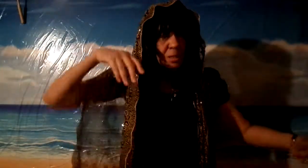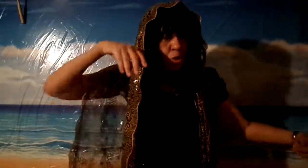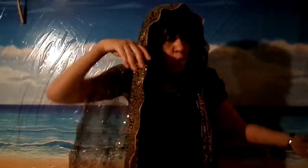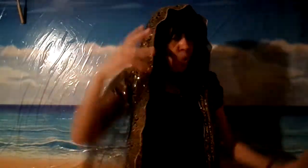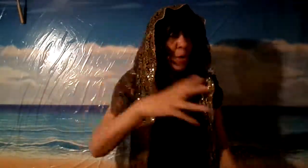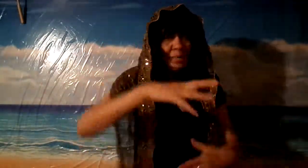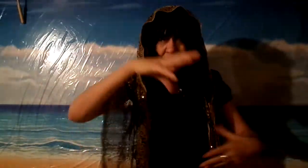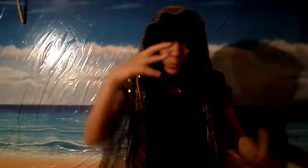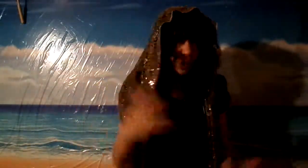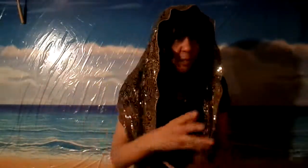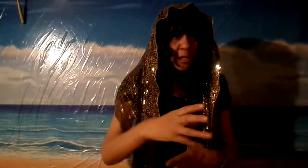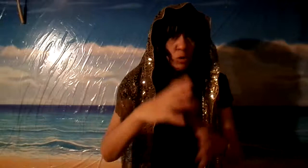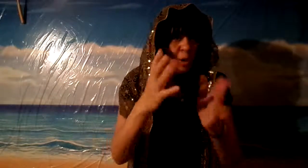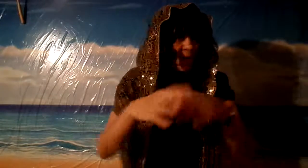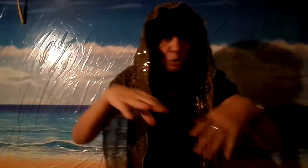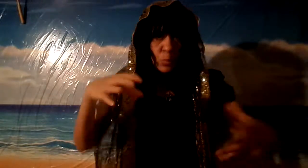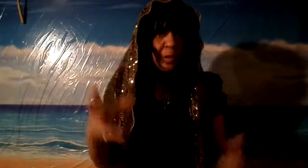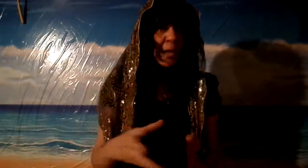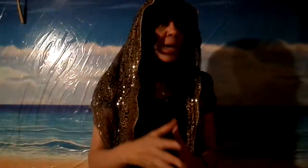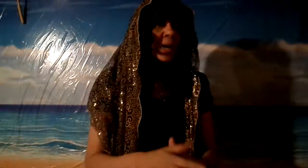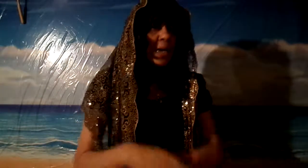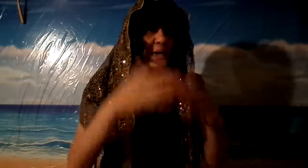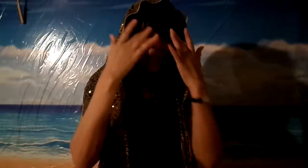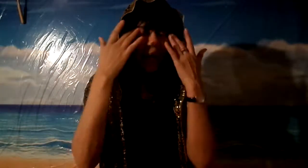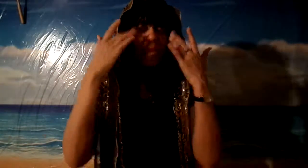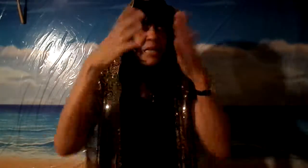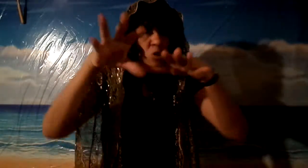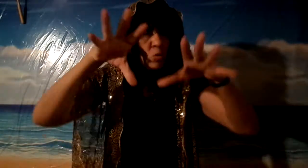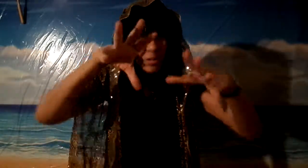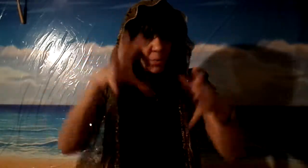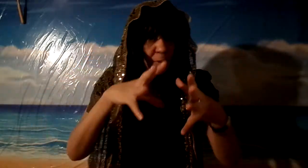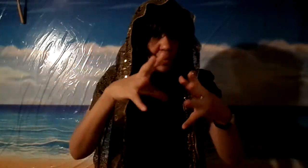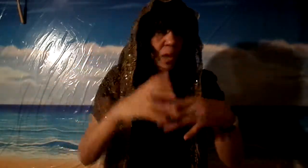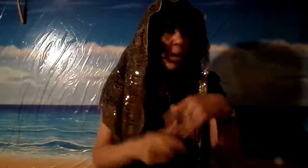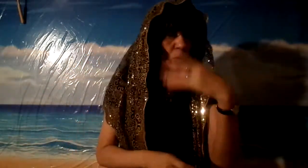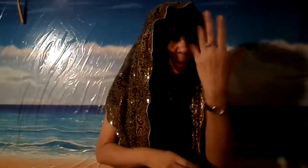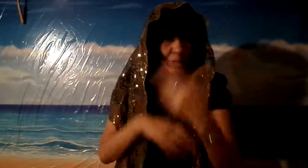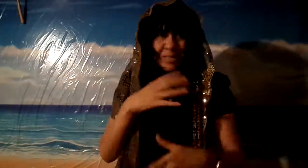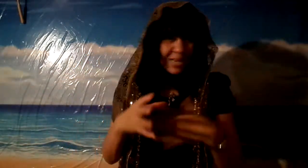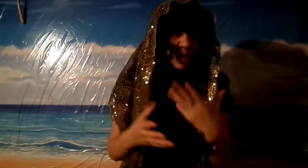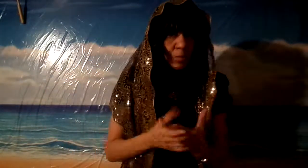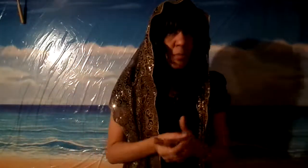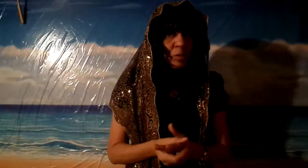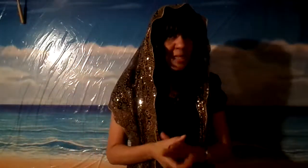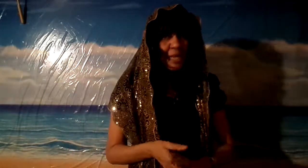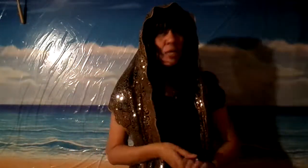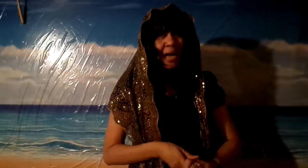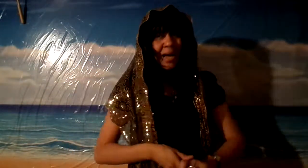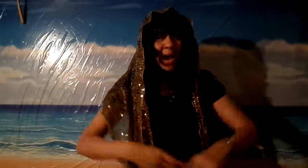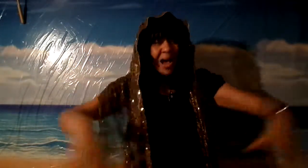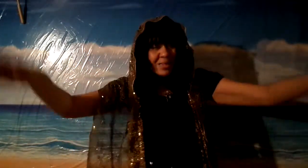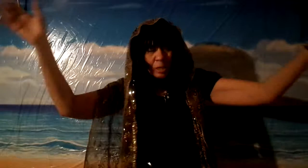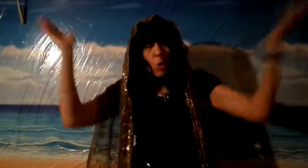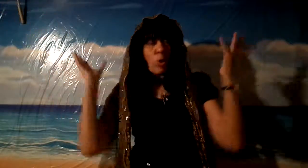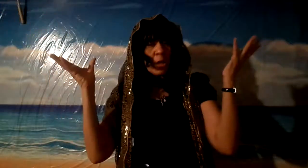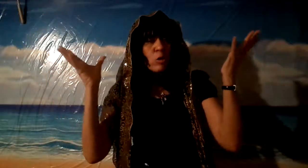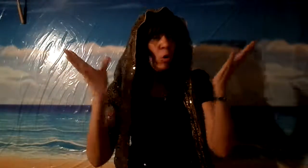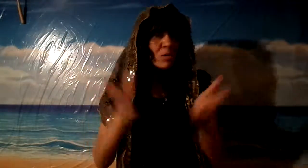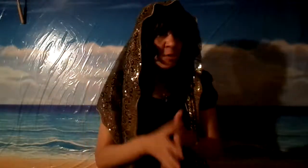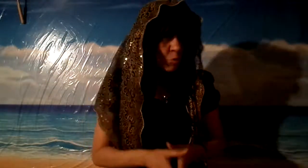you in the spirit, you have to pray and God take you in the spirit. But because a lot of people, they say, I have the Holy Ghost, and